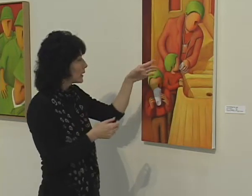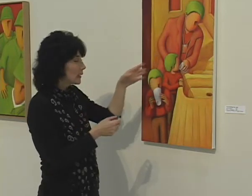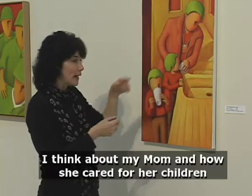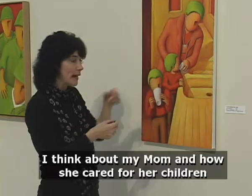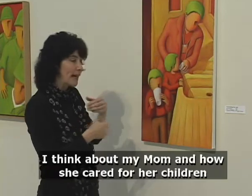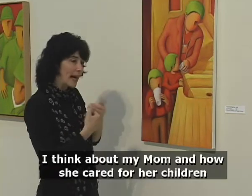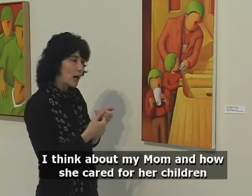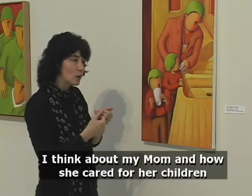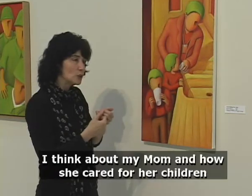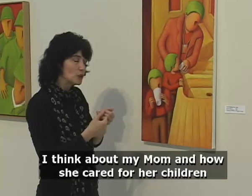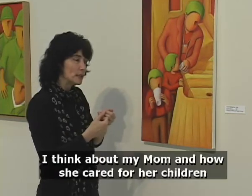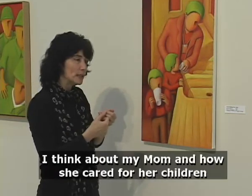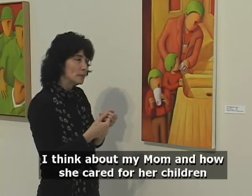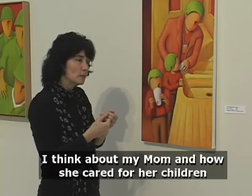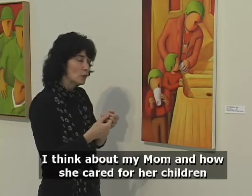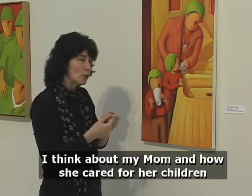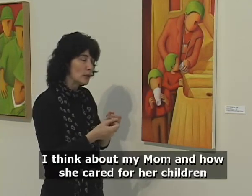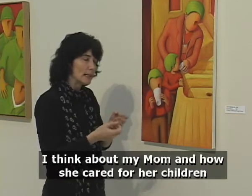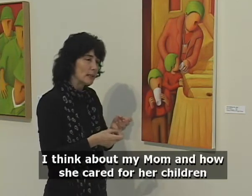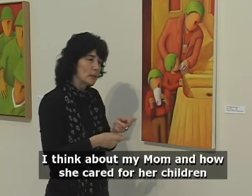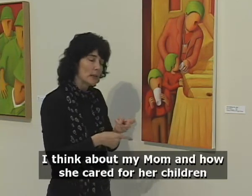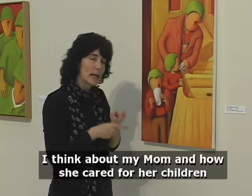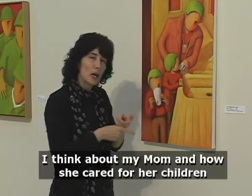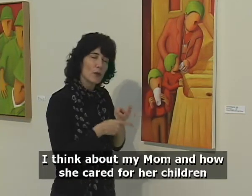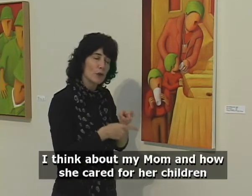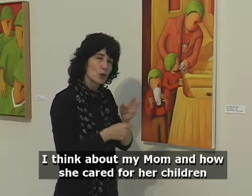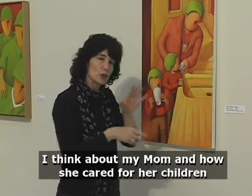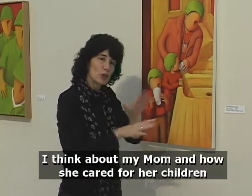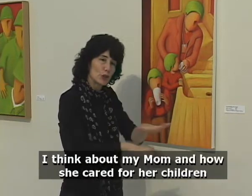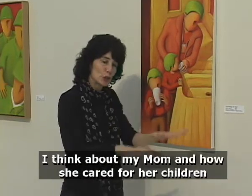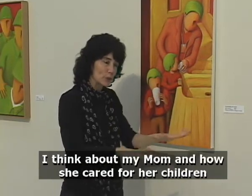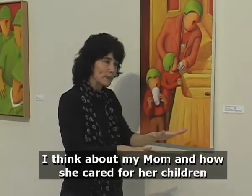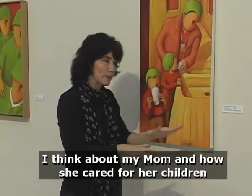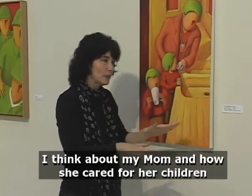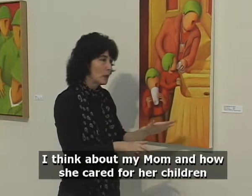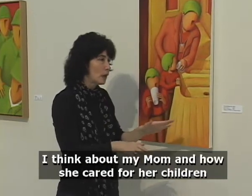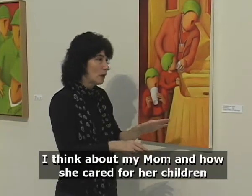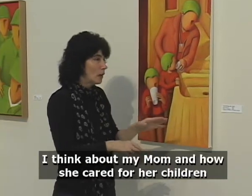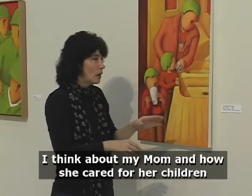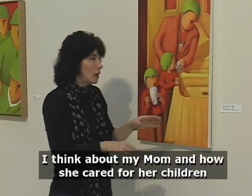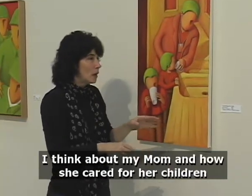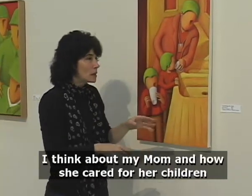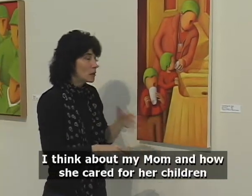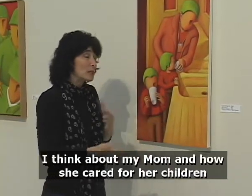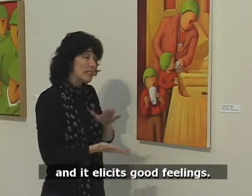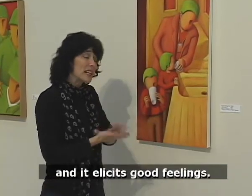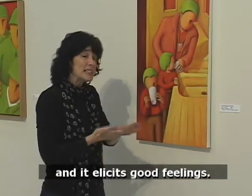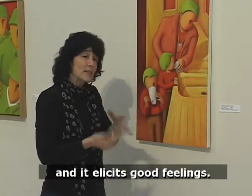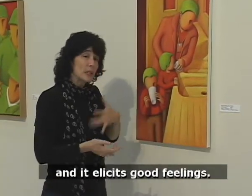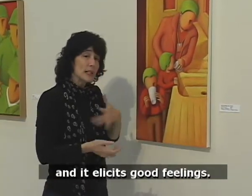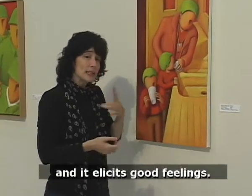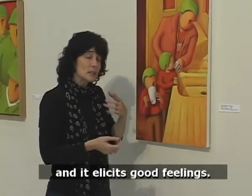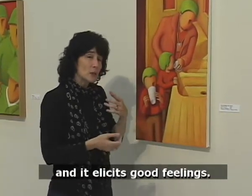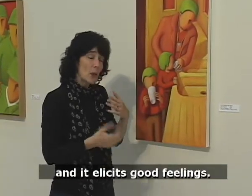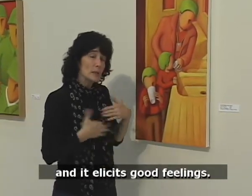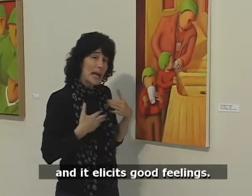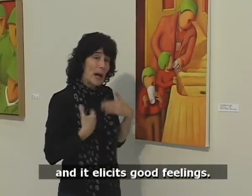I think about my mom and how she cared for her children, and it elicits good